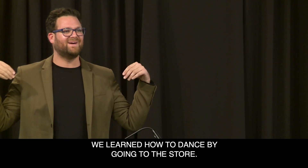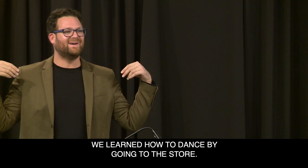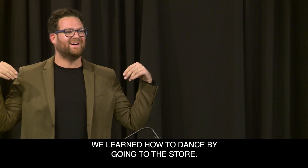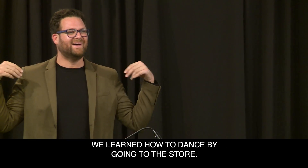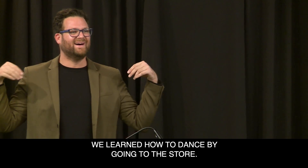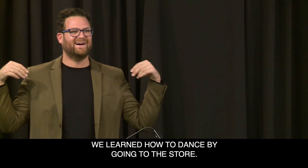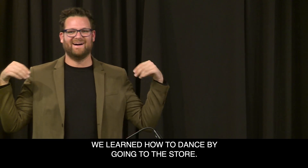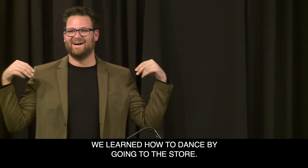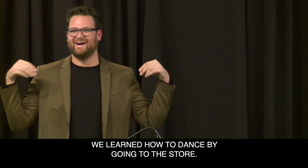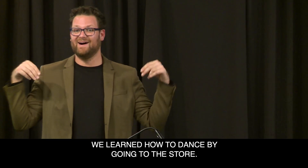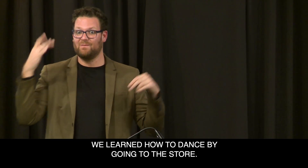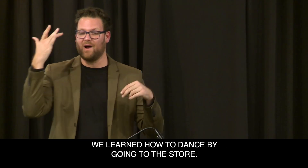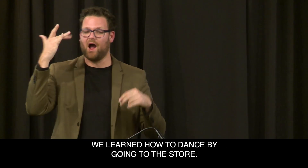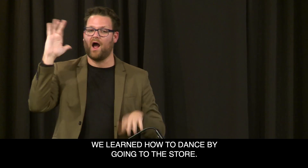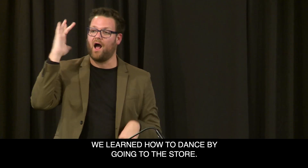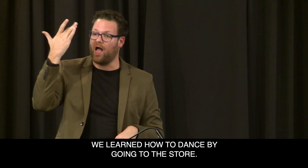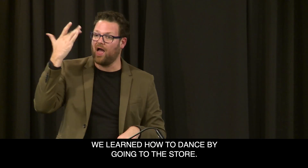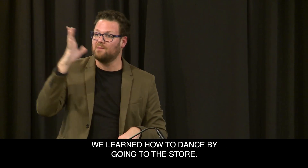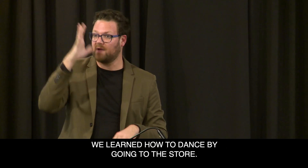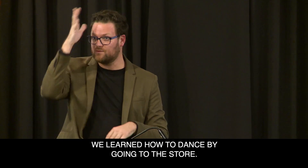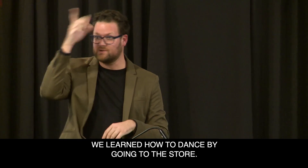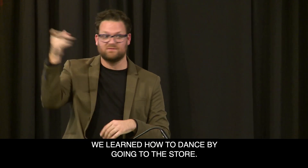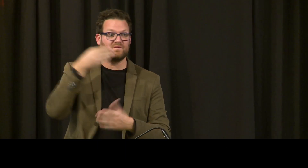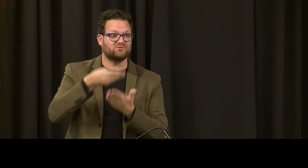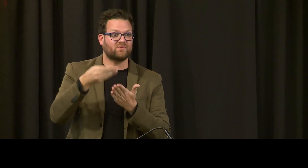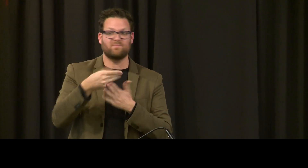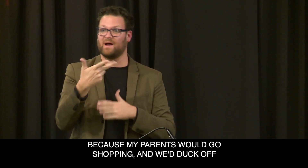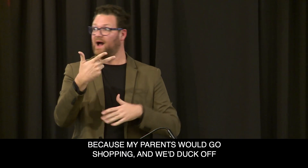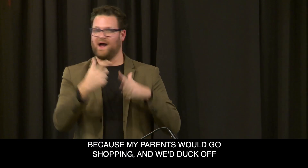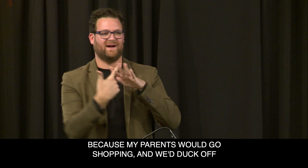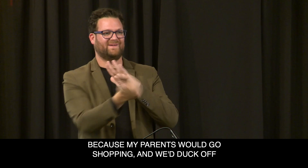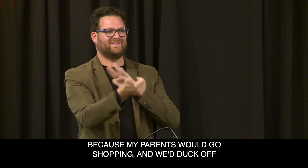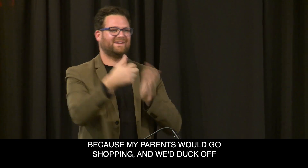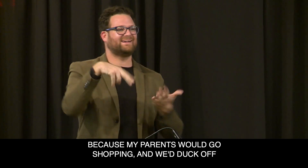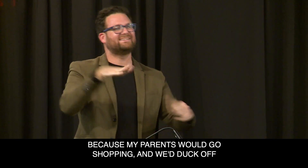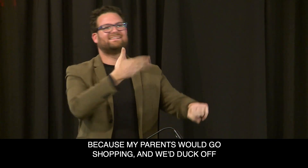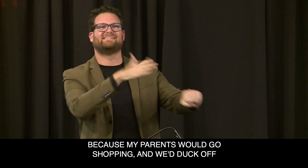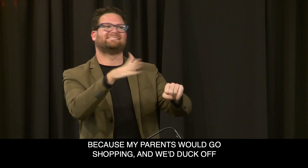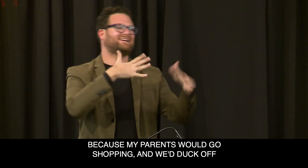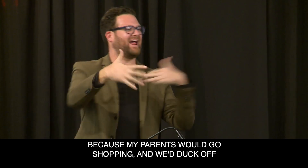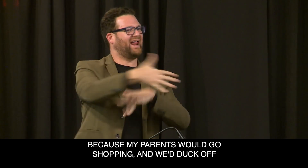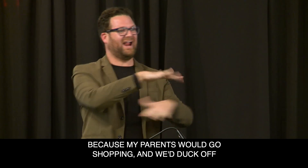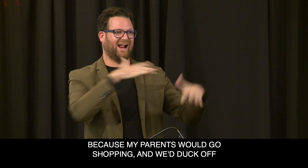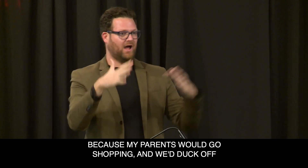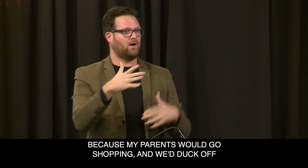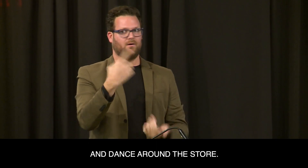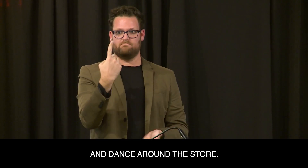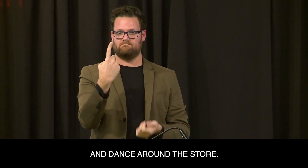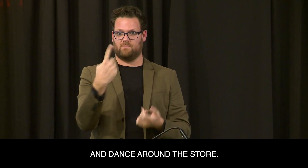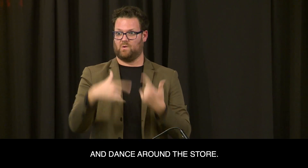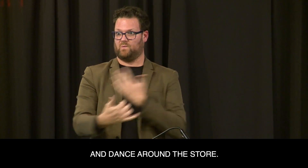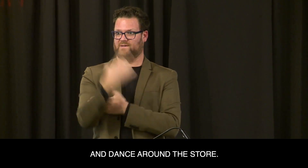dance by going to the store. Because my parents would go shopping, and we'd duck off and dance around the